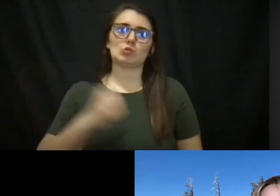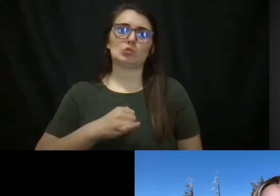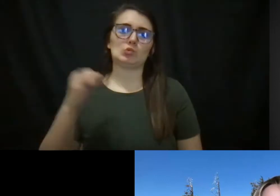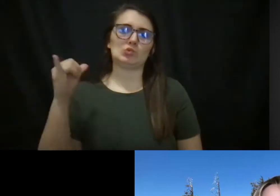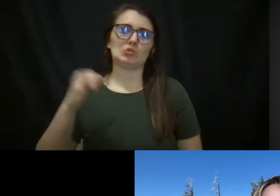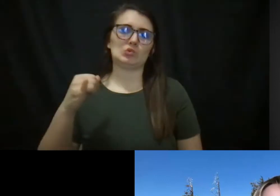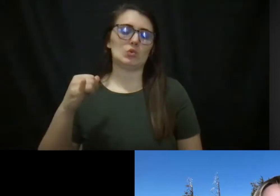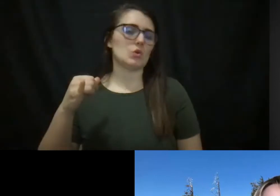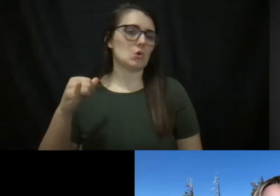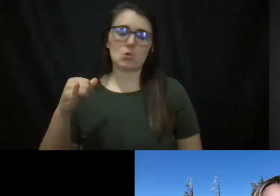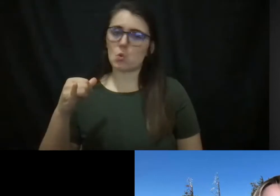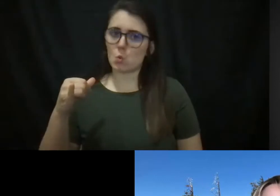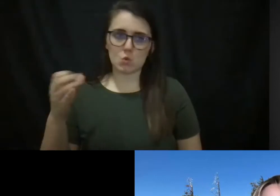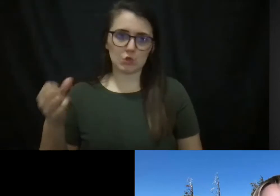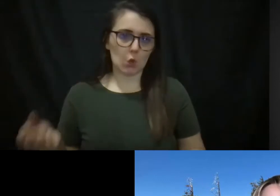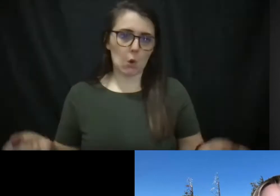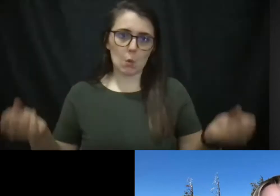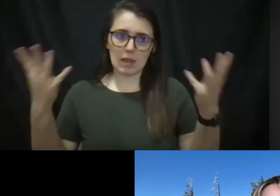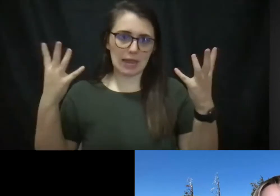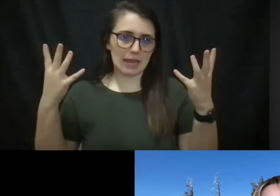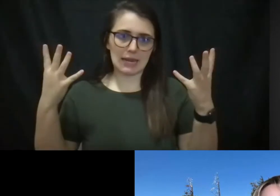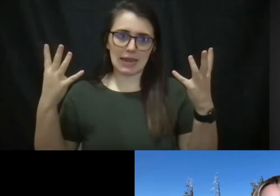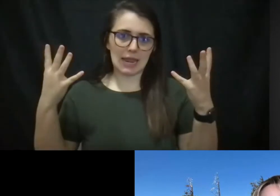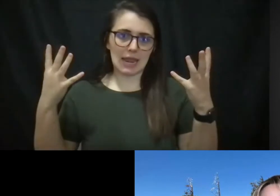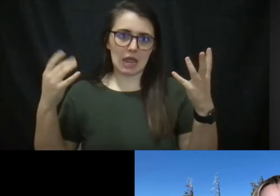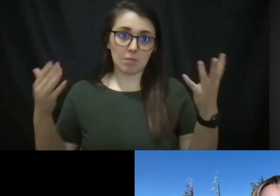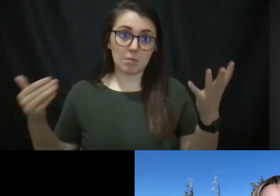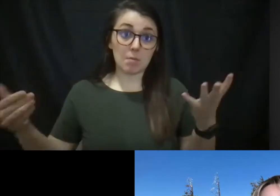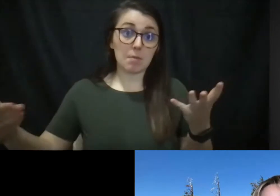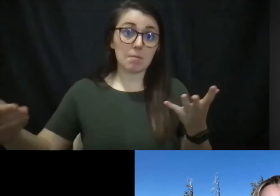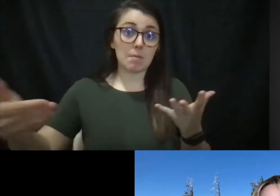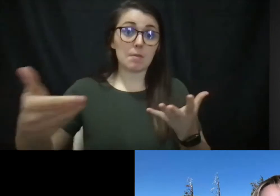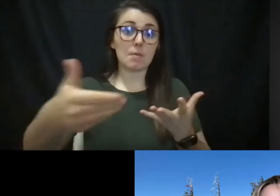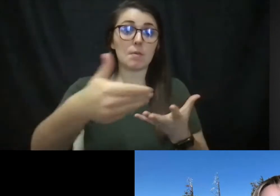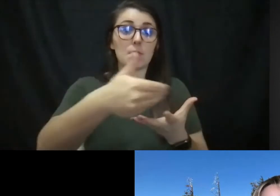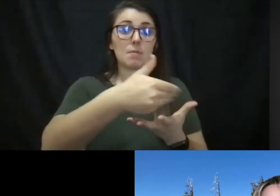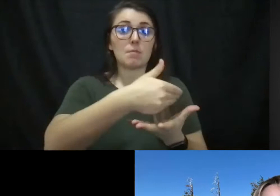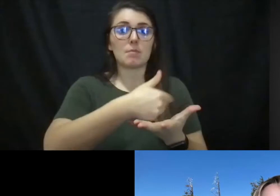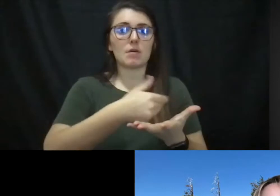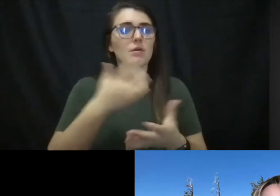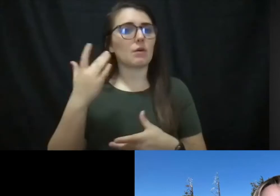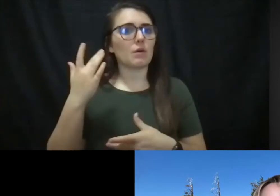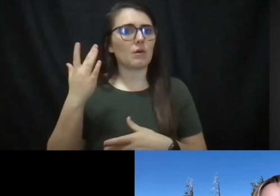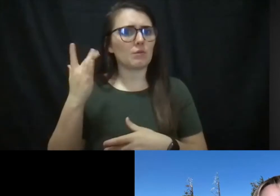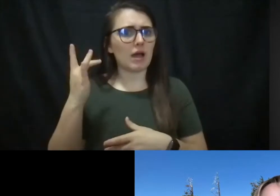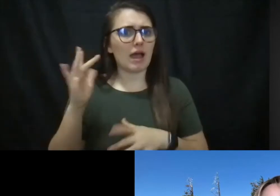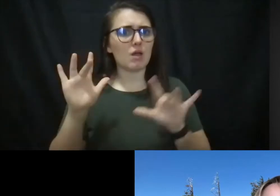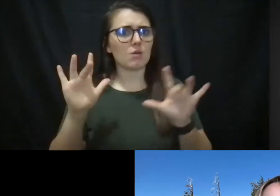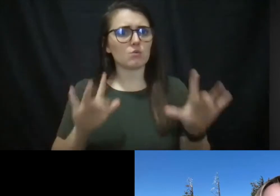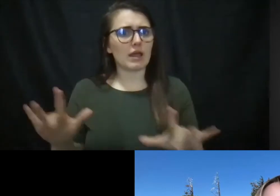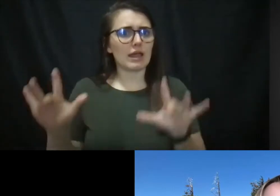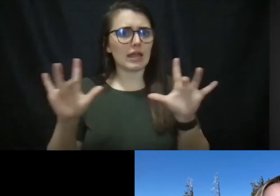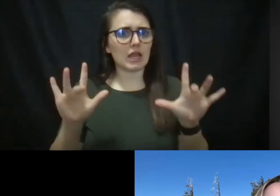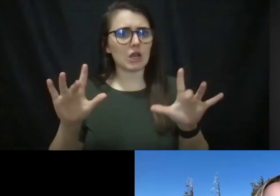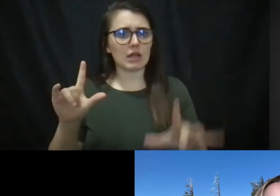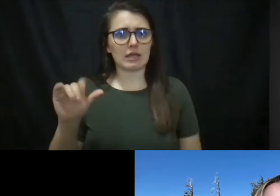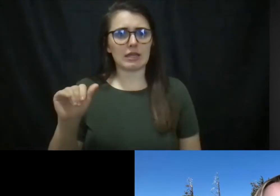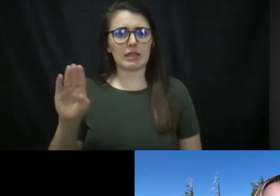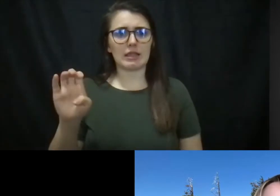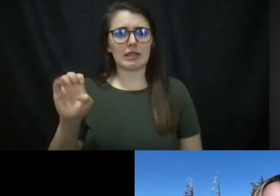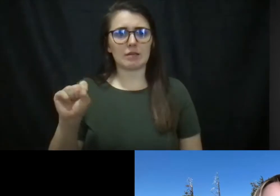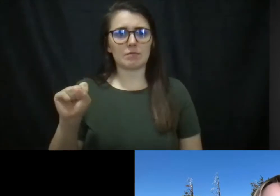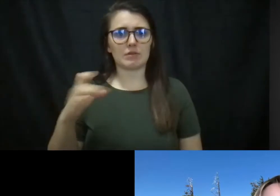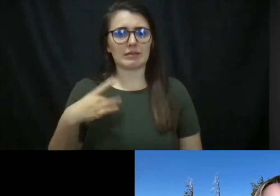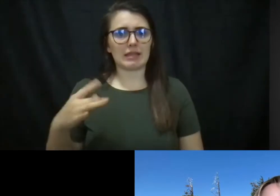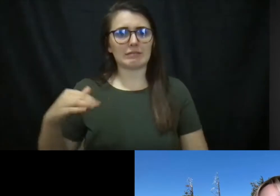So many, and and we keep getting them too, because the record labels like to send them to us, because it's good for